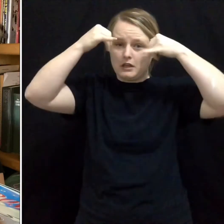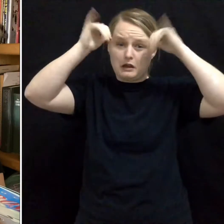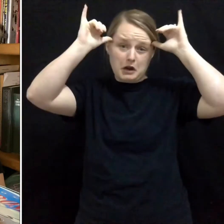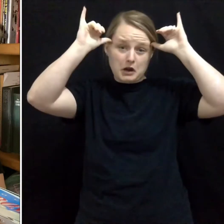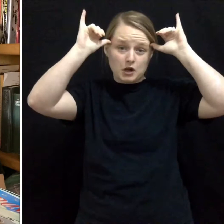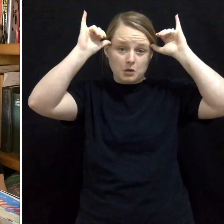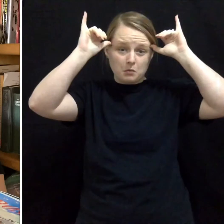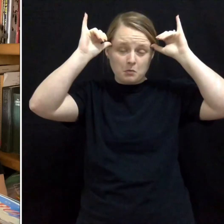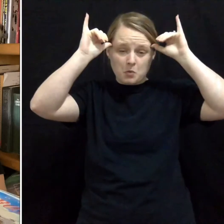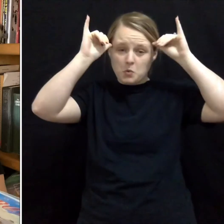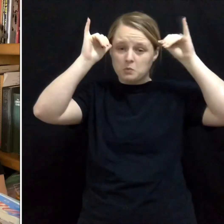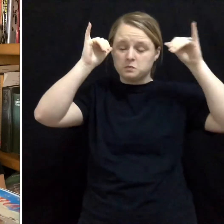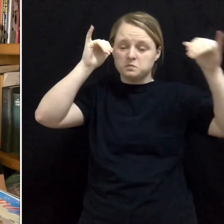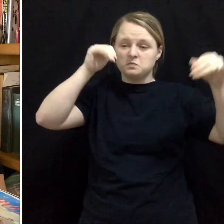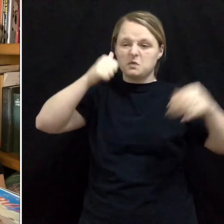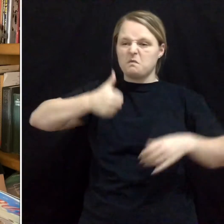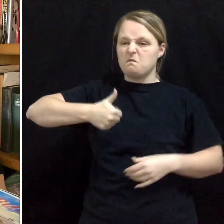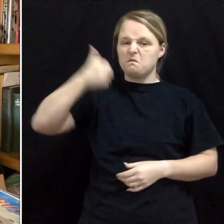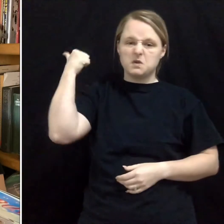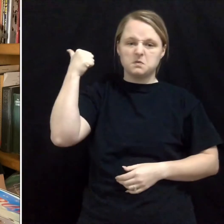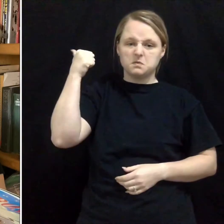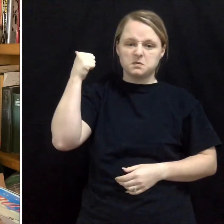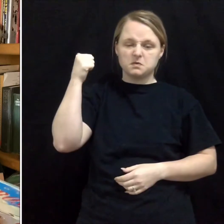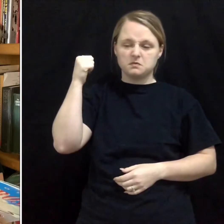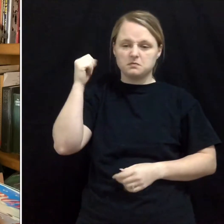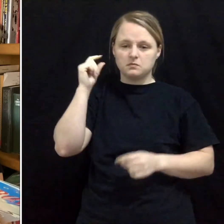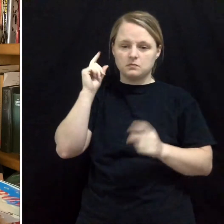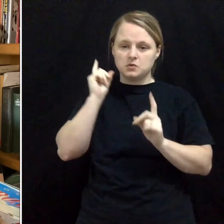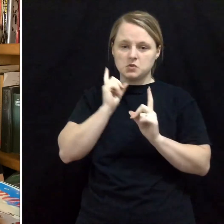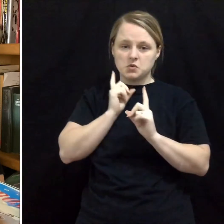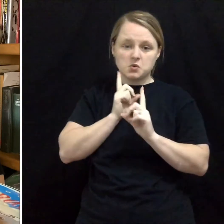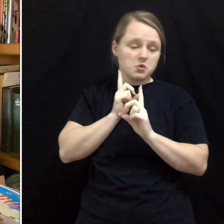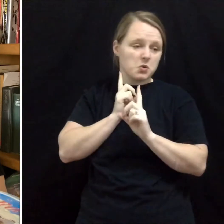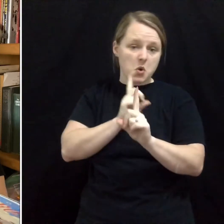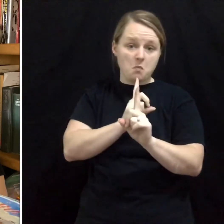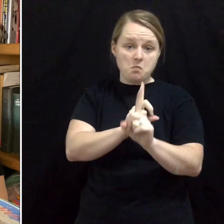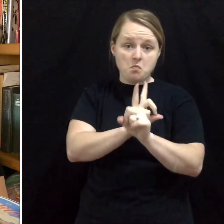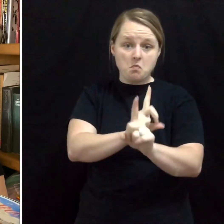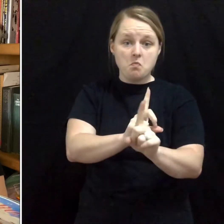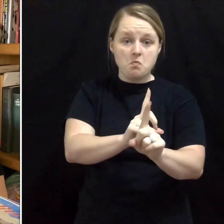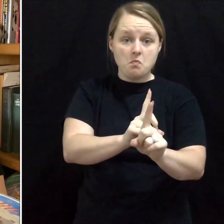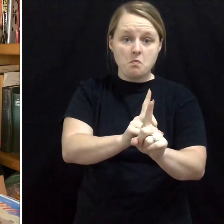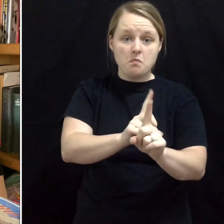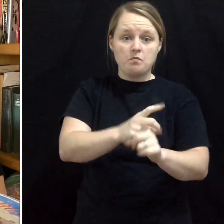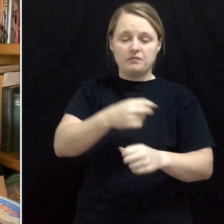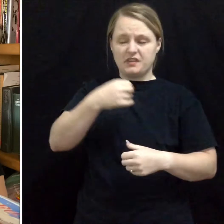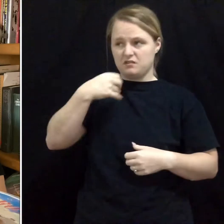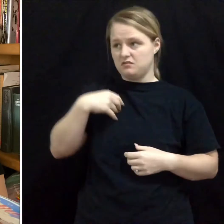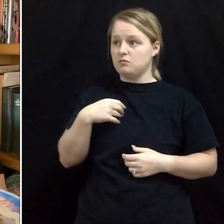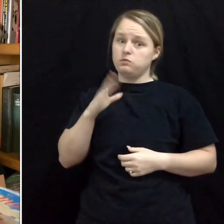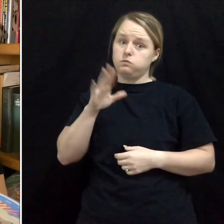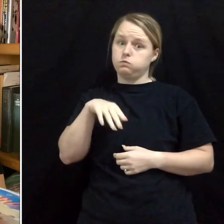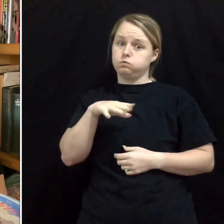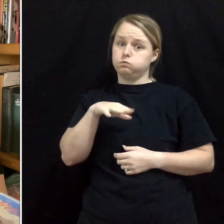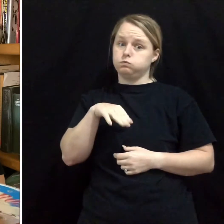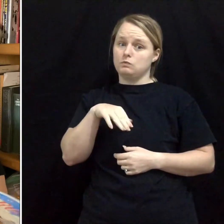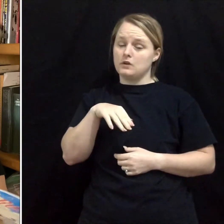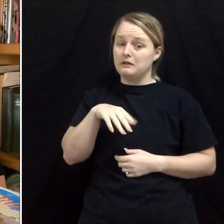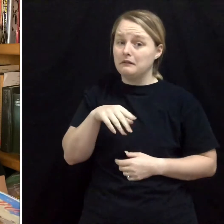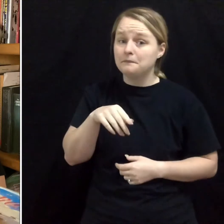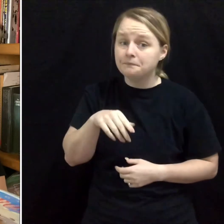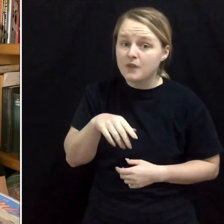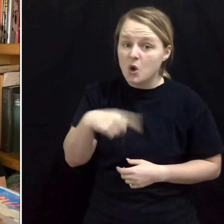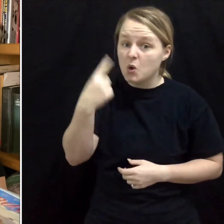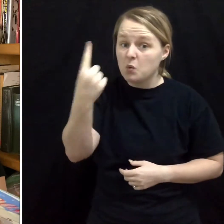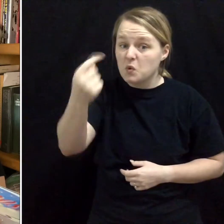Steer will not move without water, and that was making those bulls mad, real mad. And when a bull gets